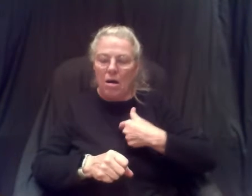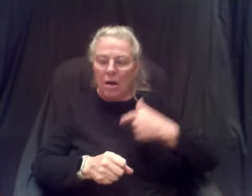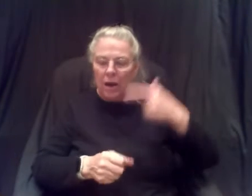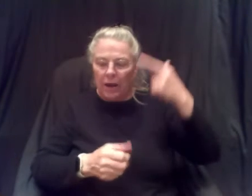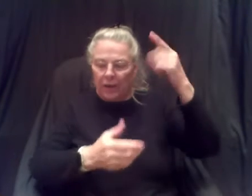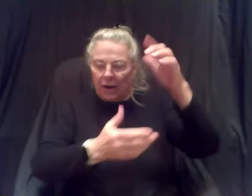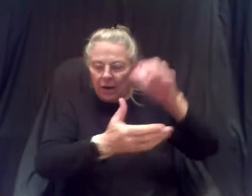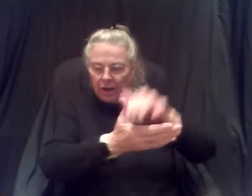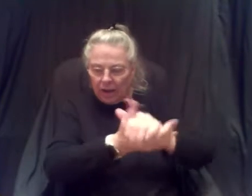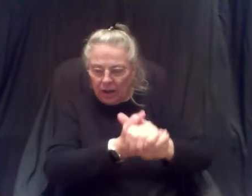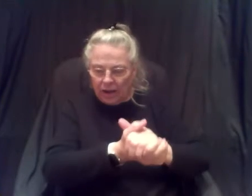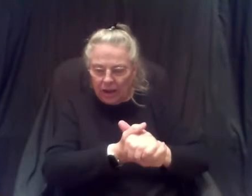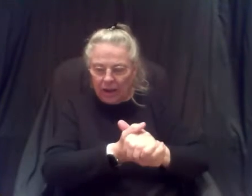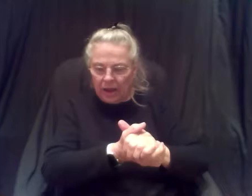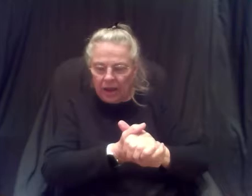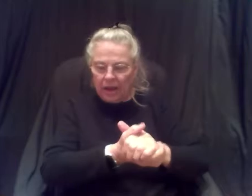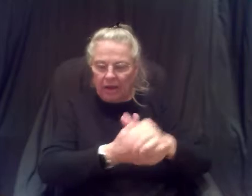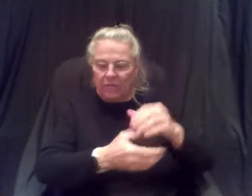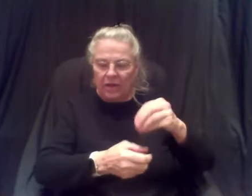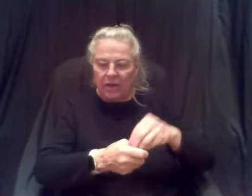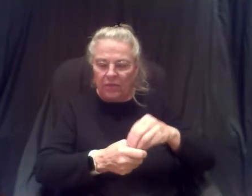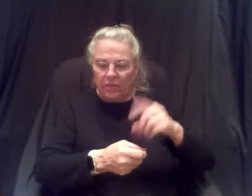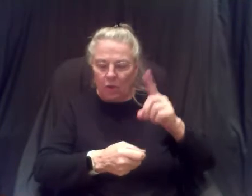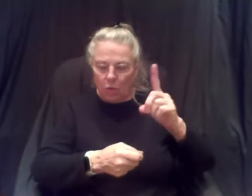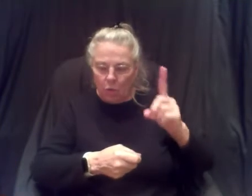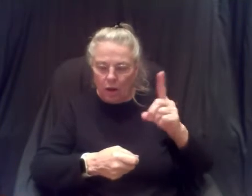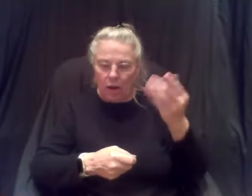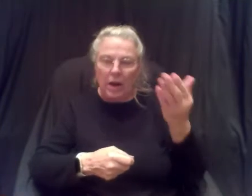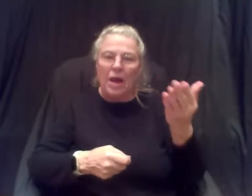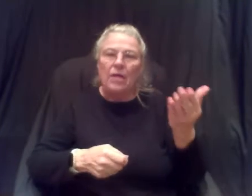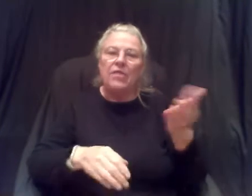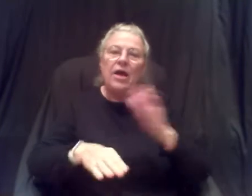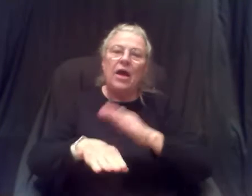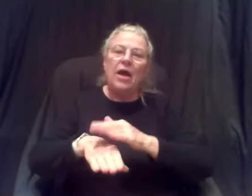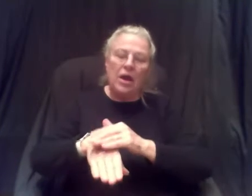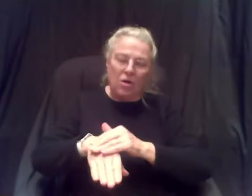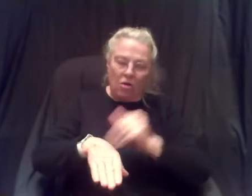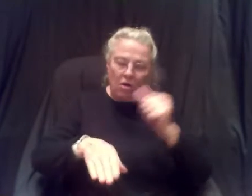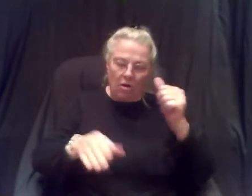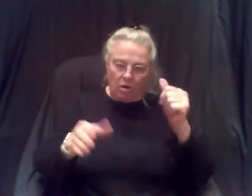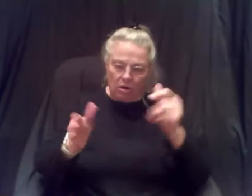I believe in the one they call